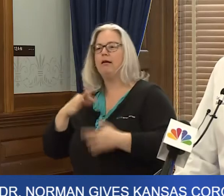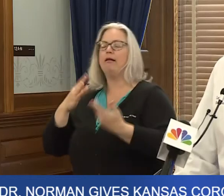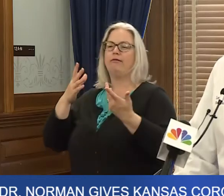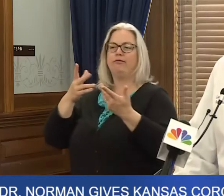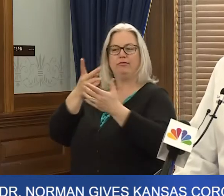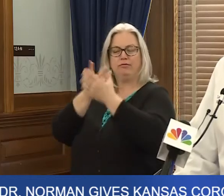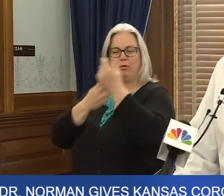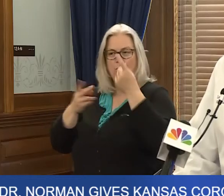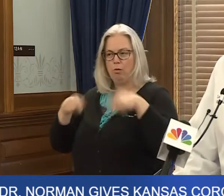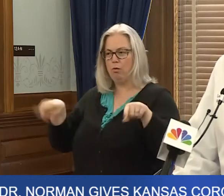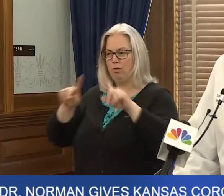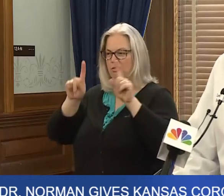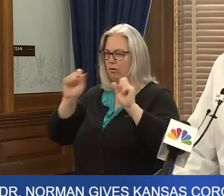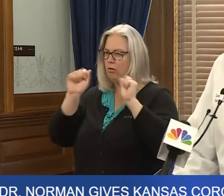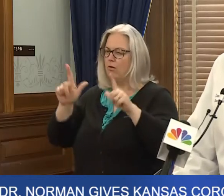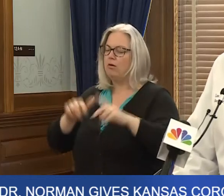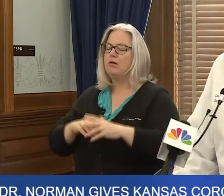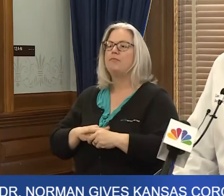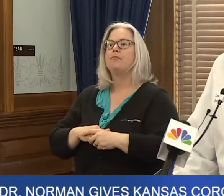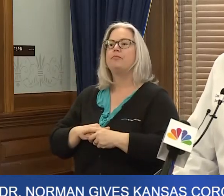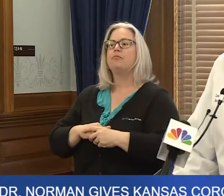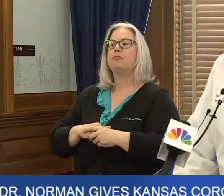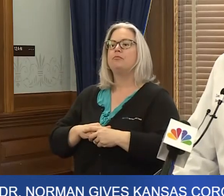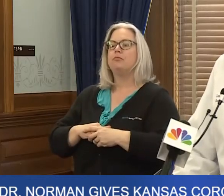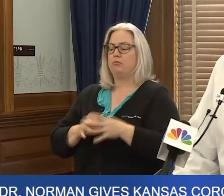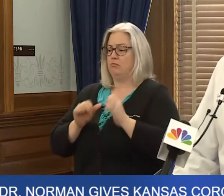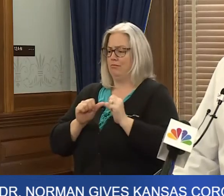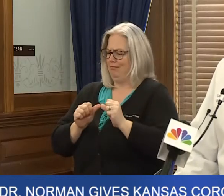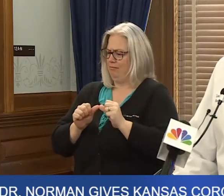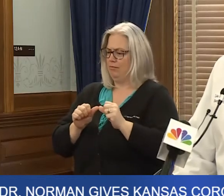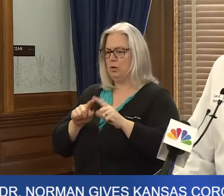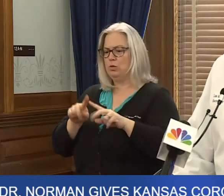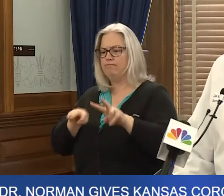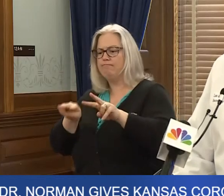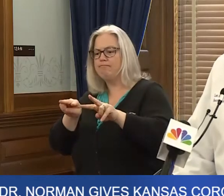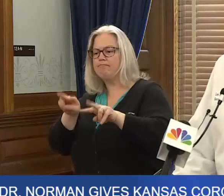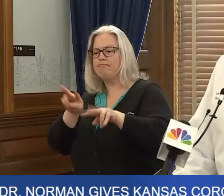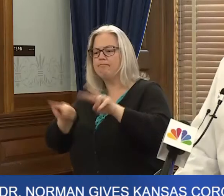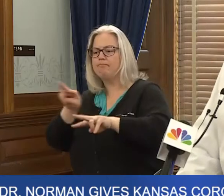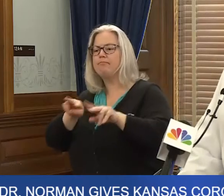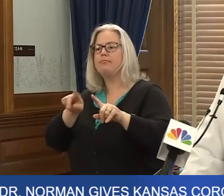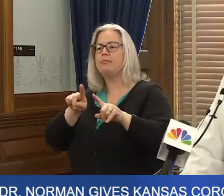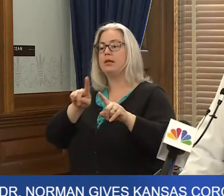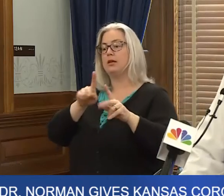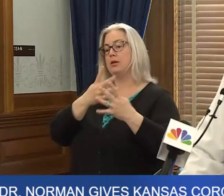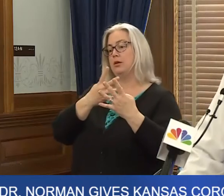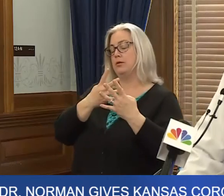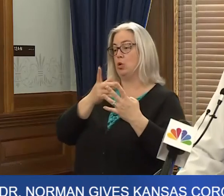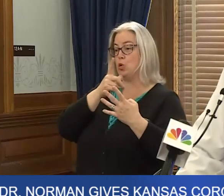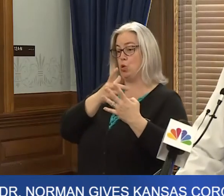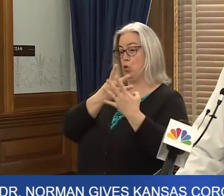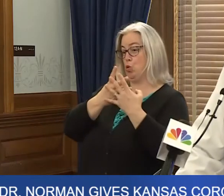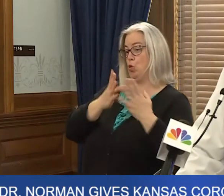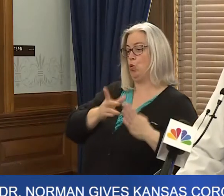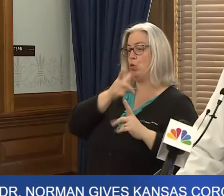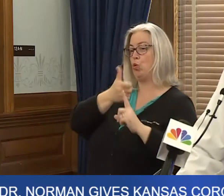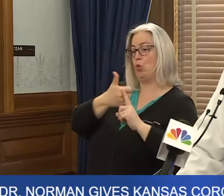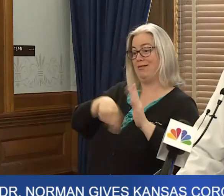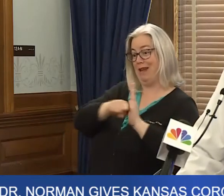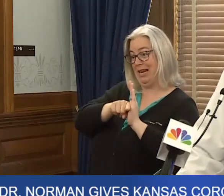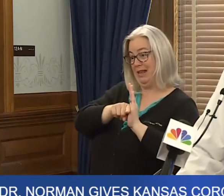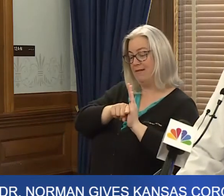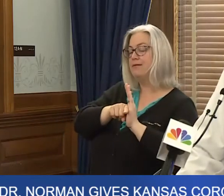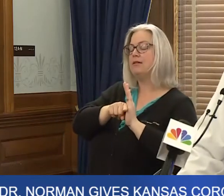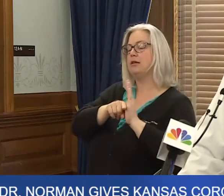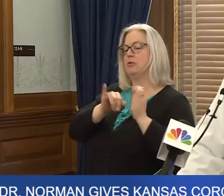offenders and staff alike, and we have continued to test and monitor offenders who are negative. In the past